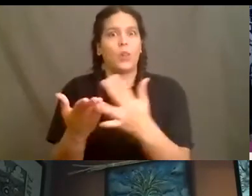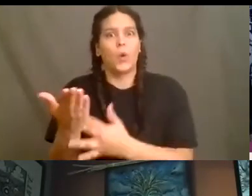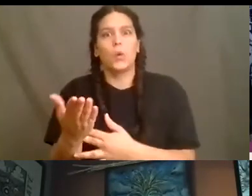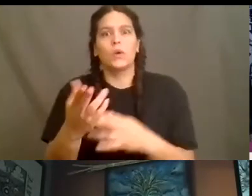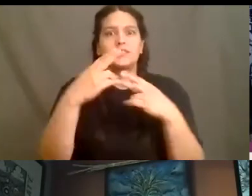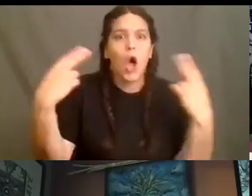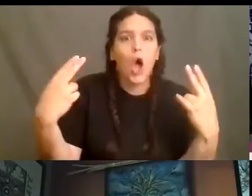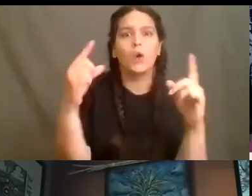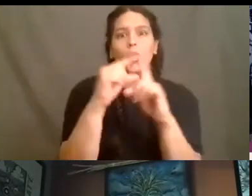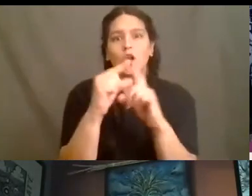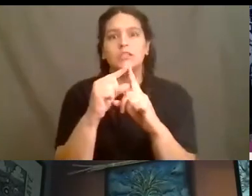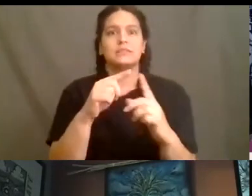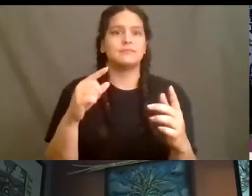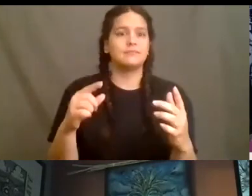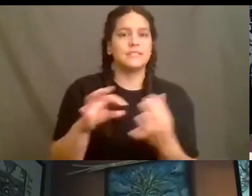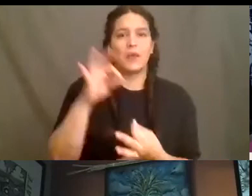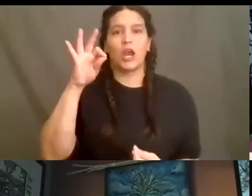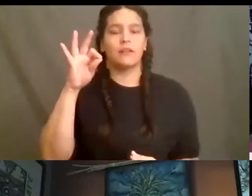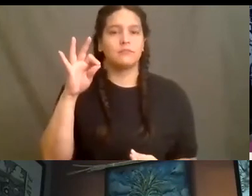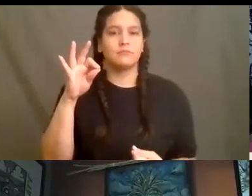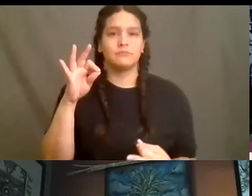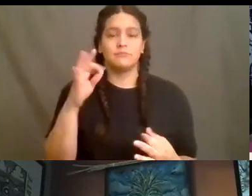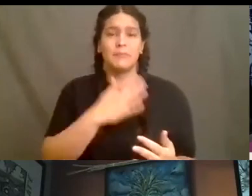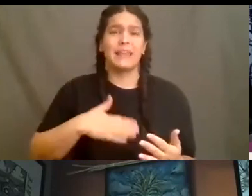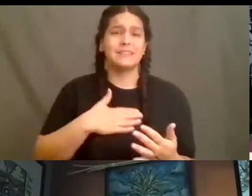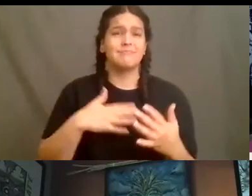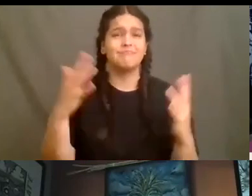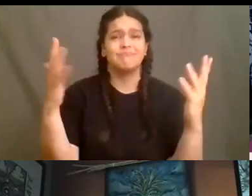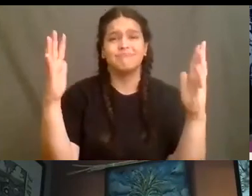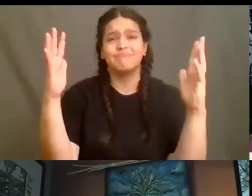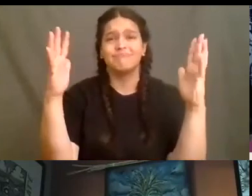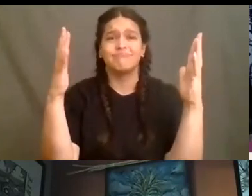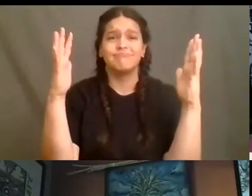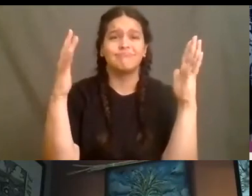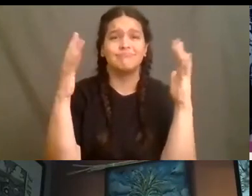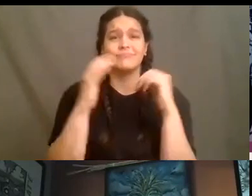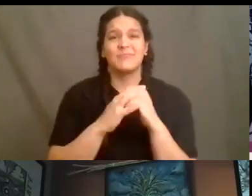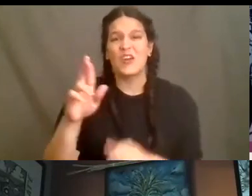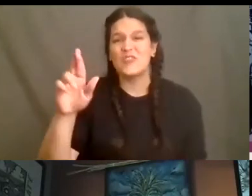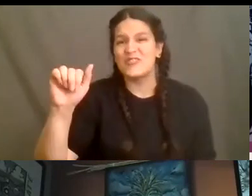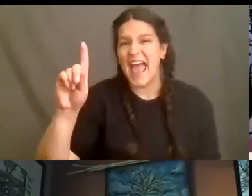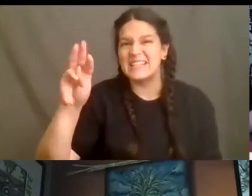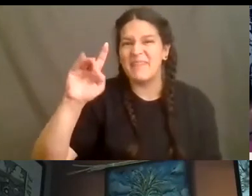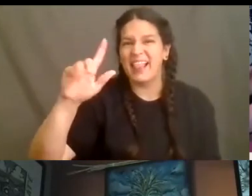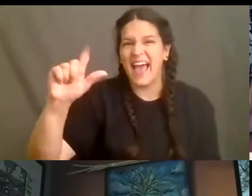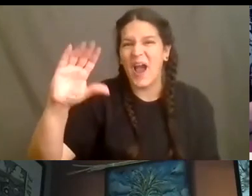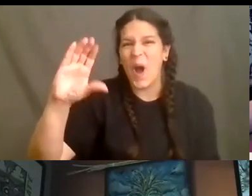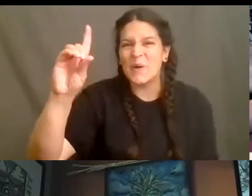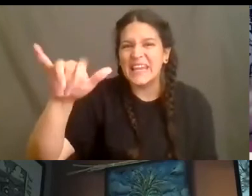words, through spirit. Please let's give it up for one and only Radmilla Cody. We